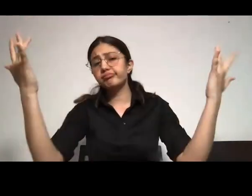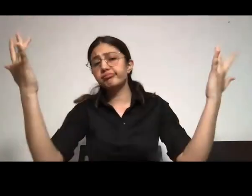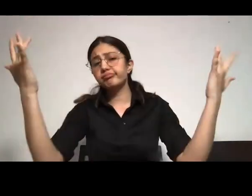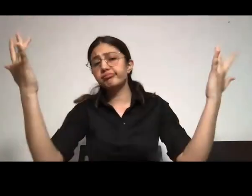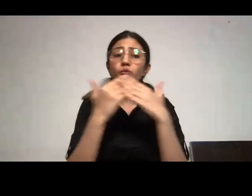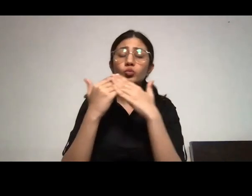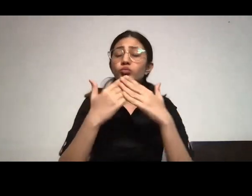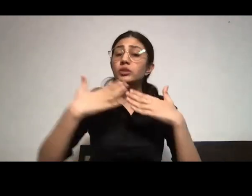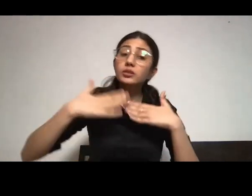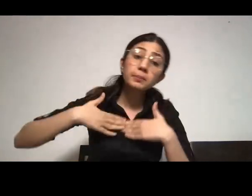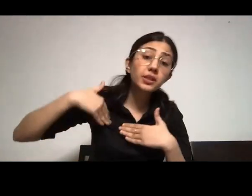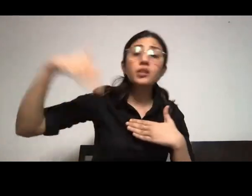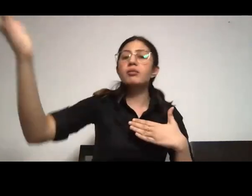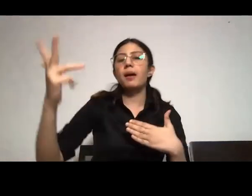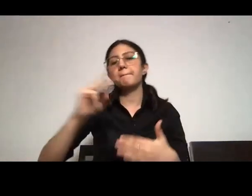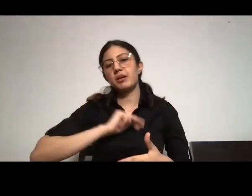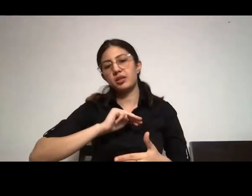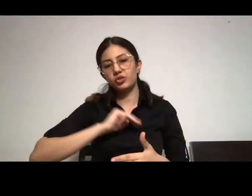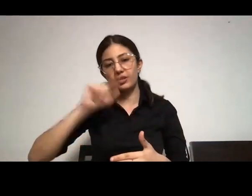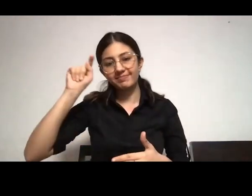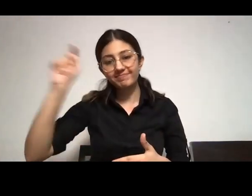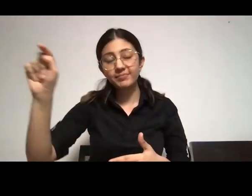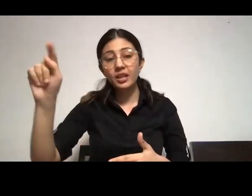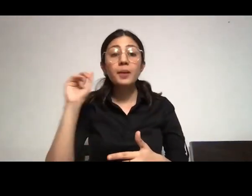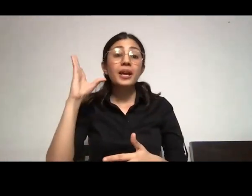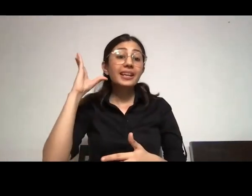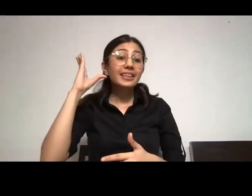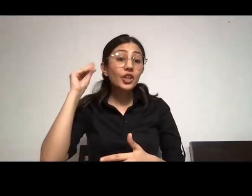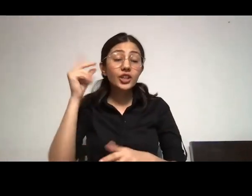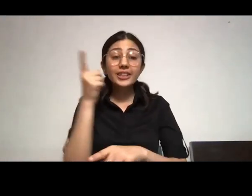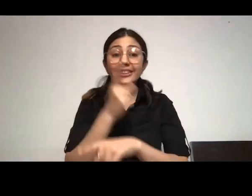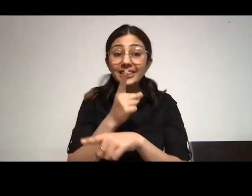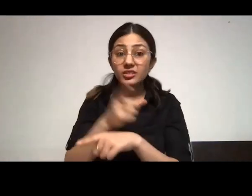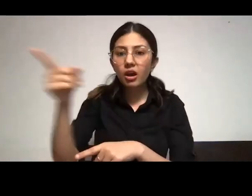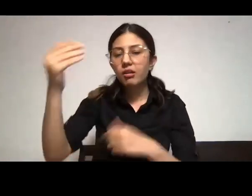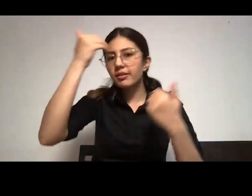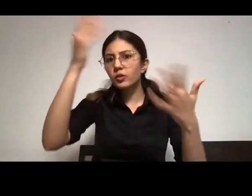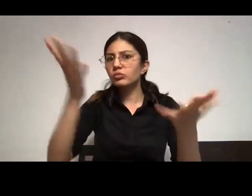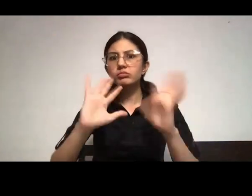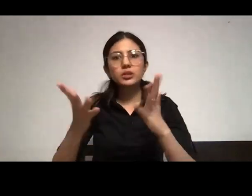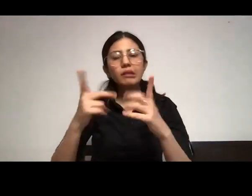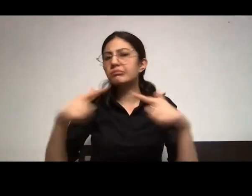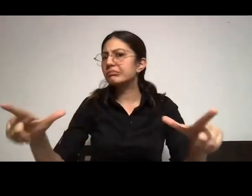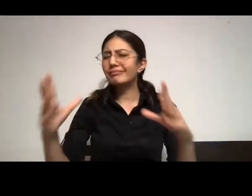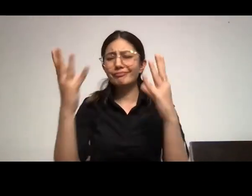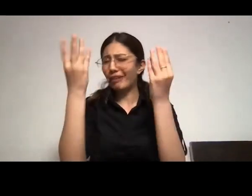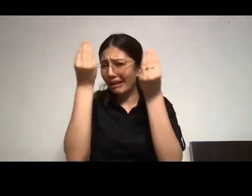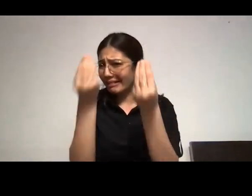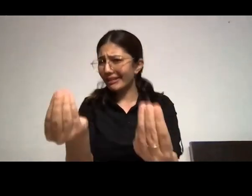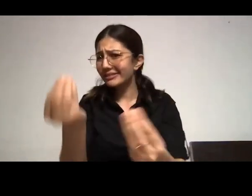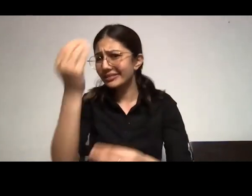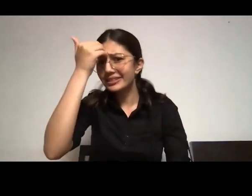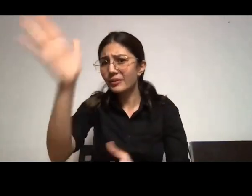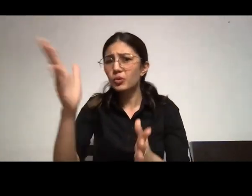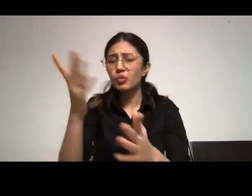is maximum, but number of hearing teachers who know Indian Sign Language, I would say, is minimum. So